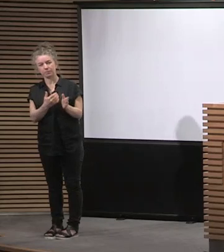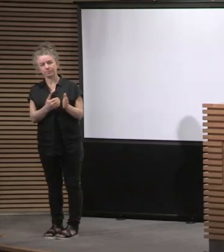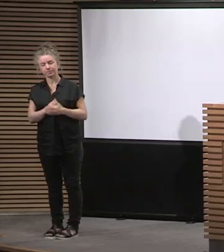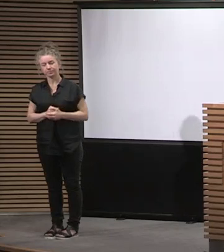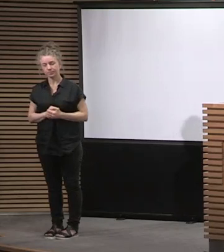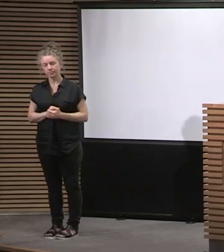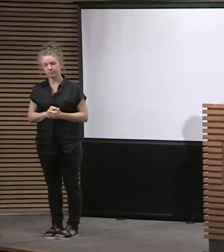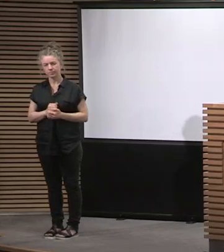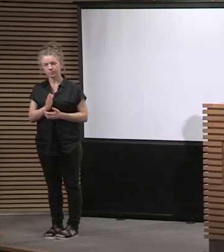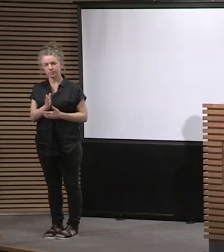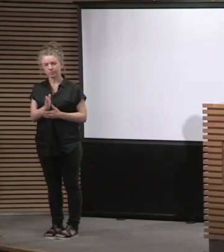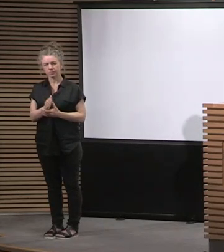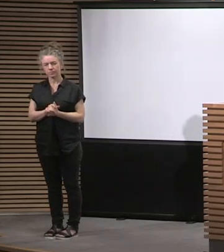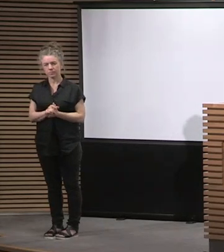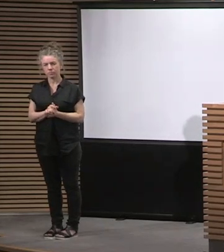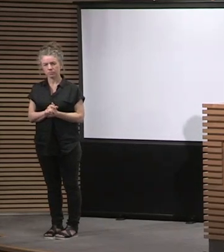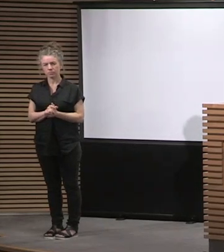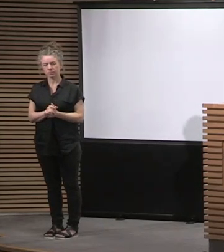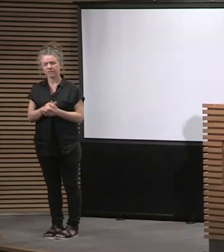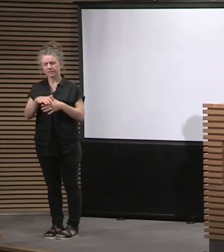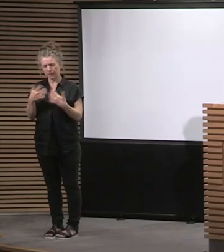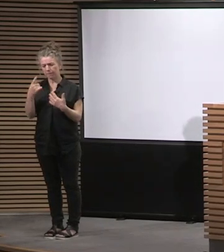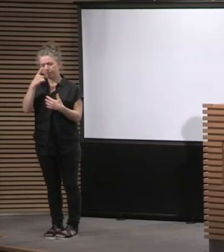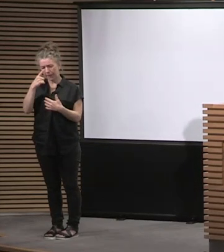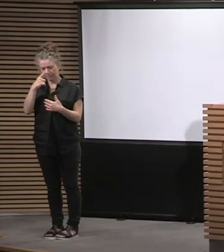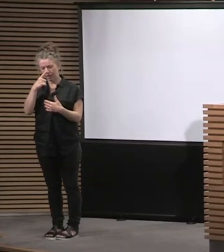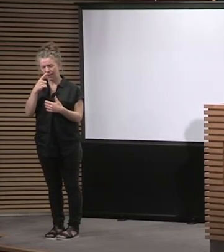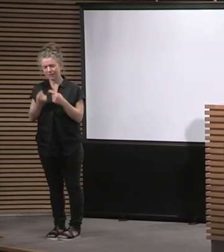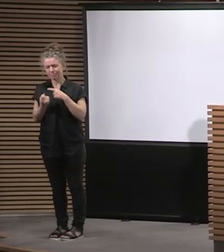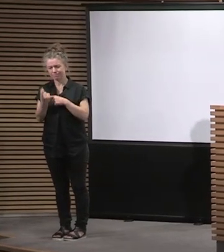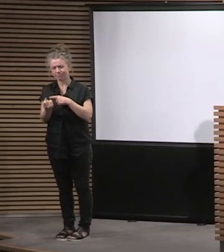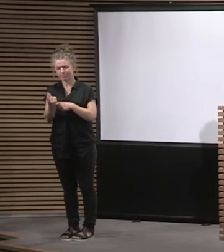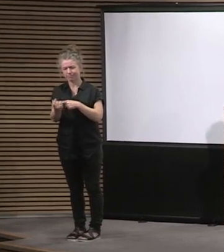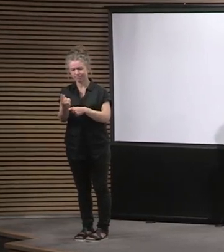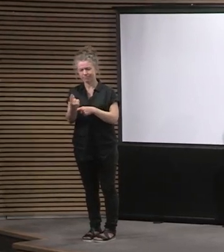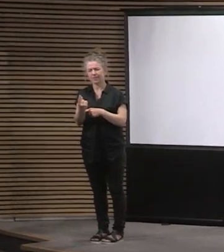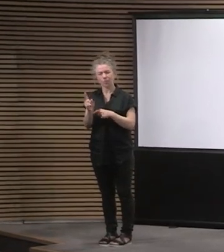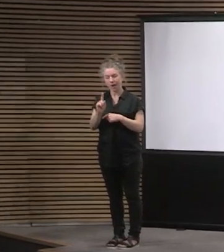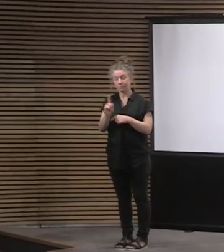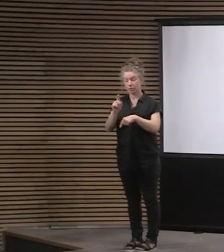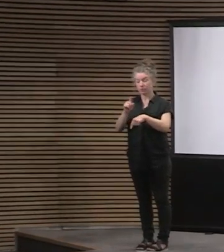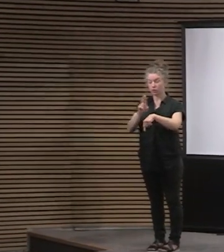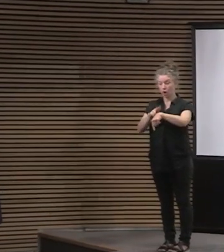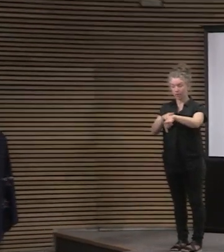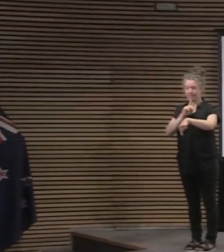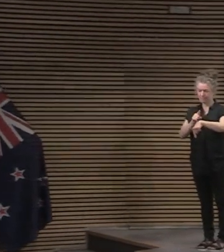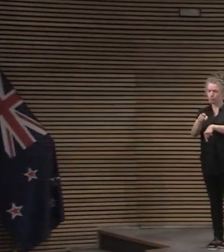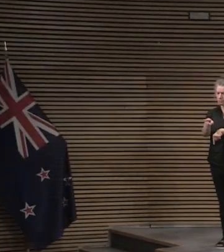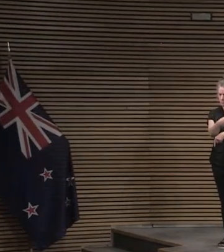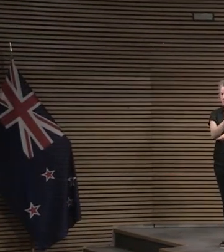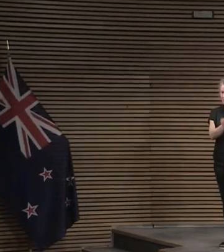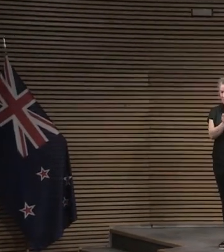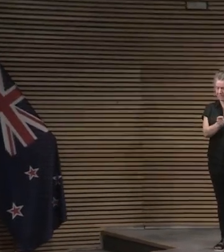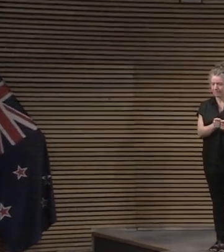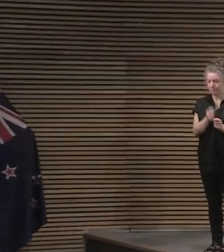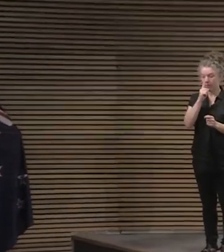who are referred by their GPs but then being refused tests when they get to the testing centres. Why is that happening? And what assurances can you give those